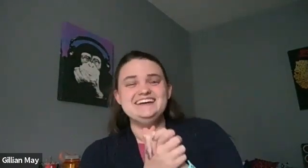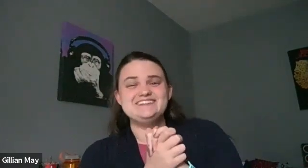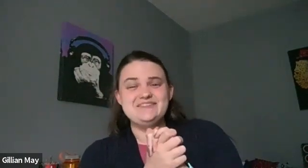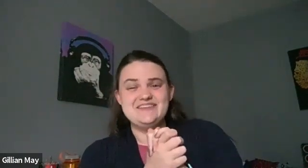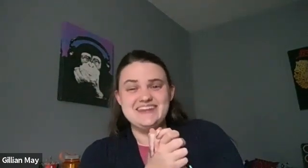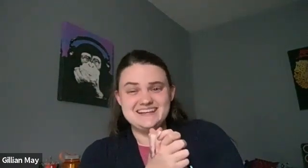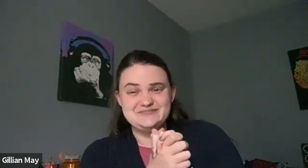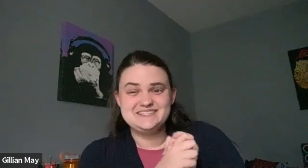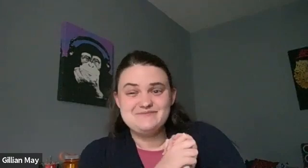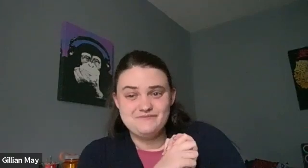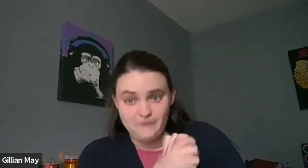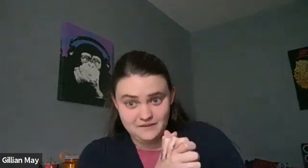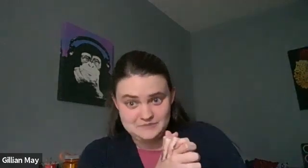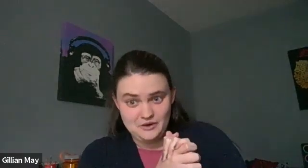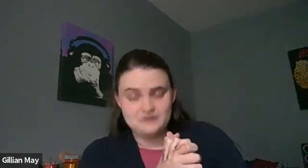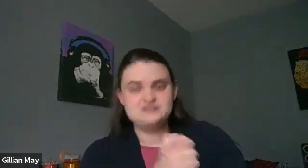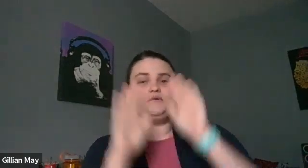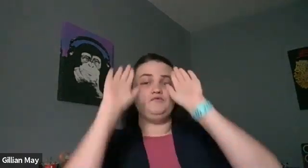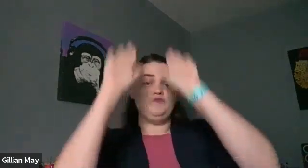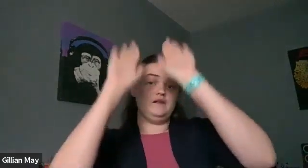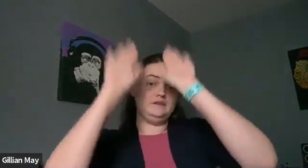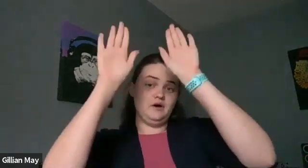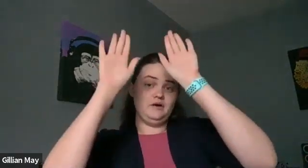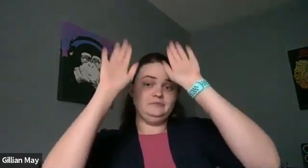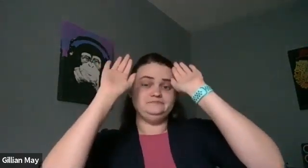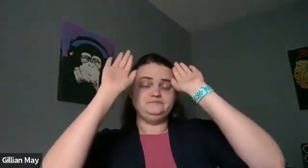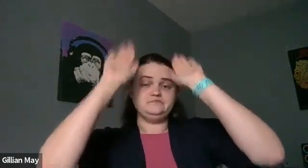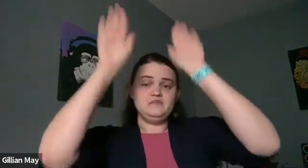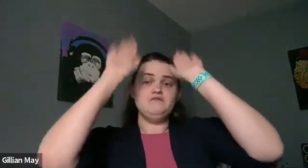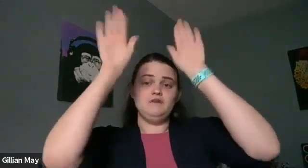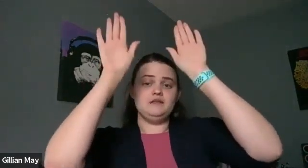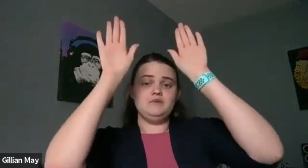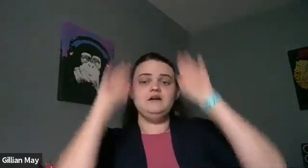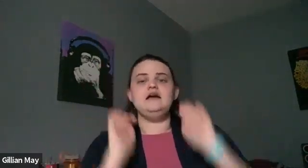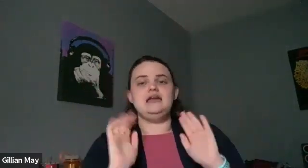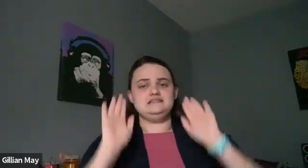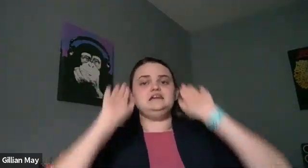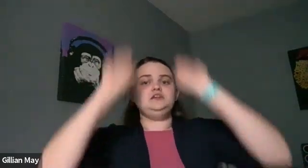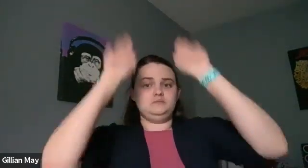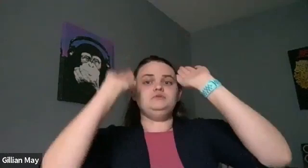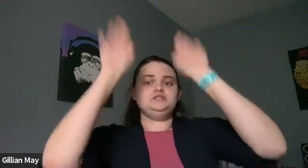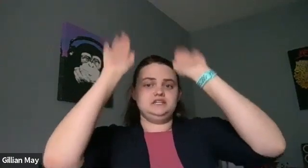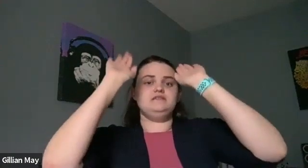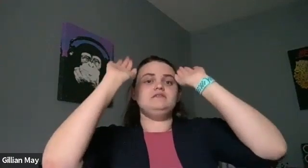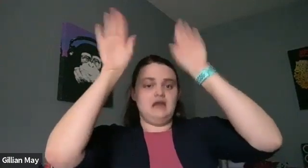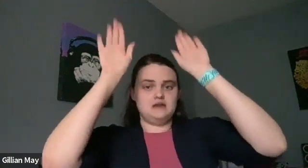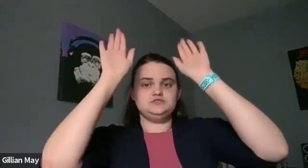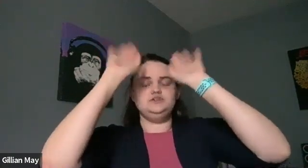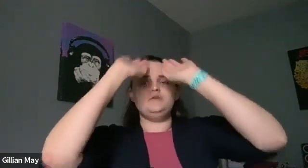So then the next one is volleyball. So volleyball, it's like you're pushing the action, the ball.